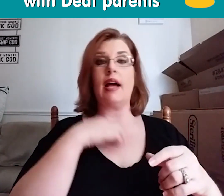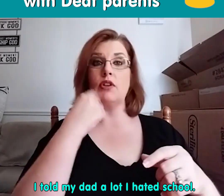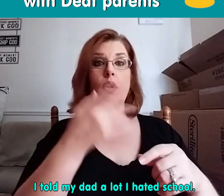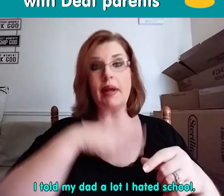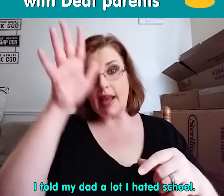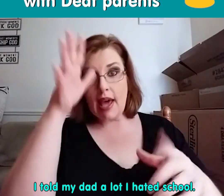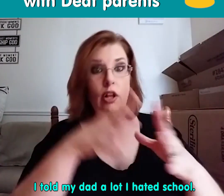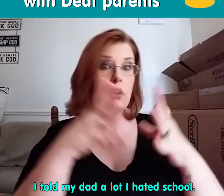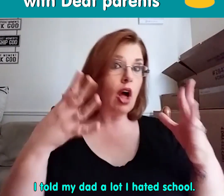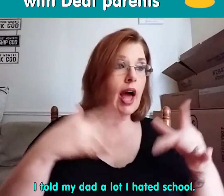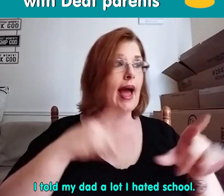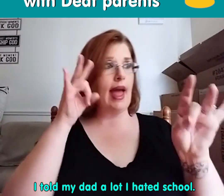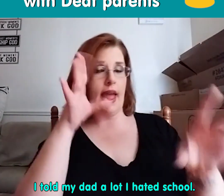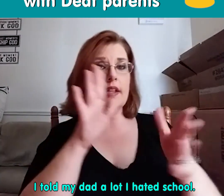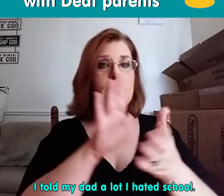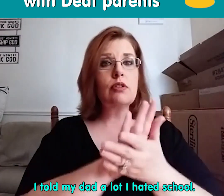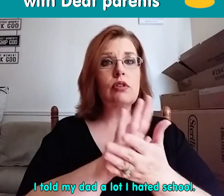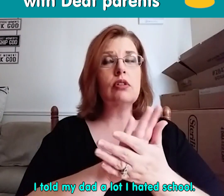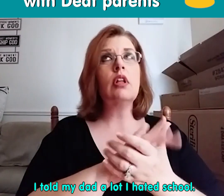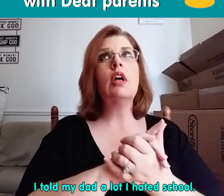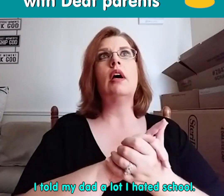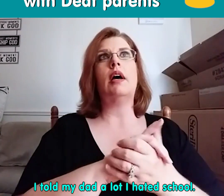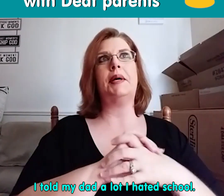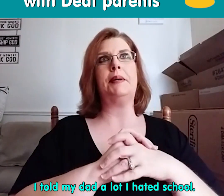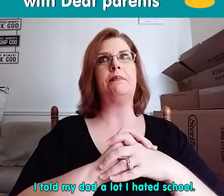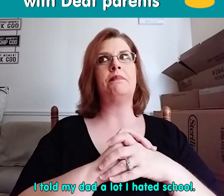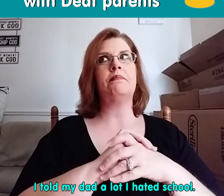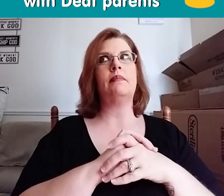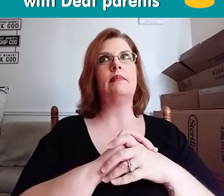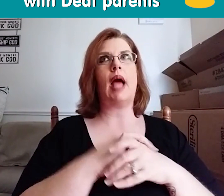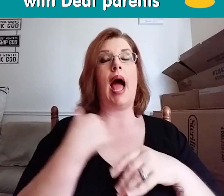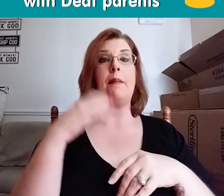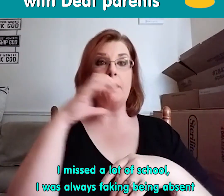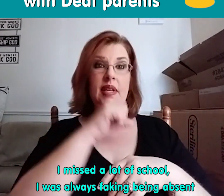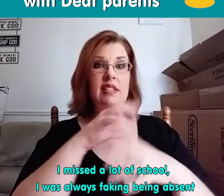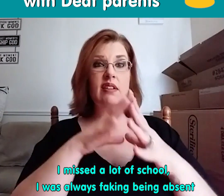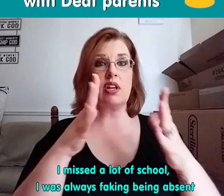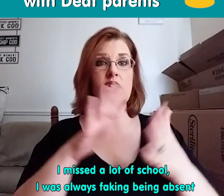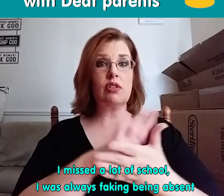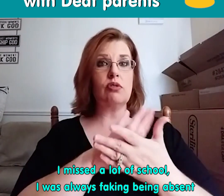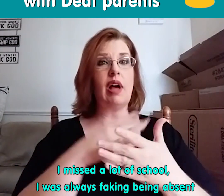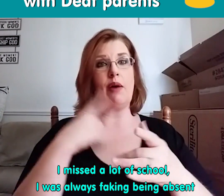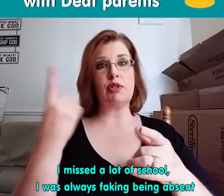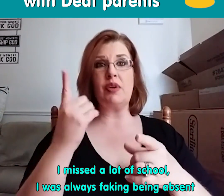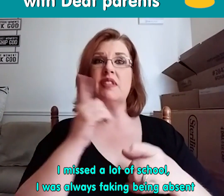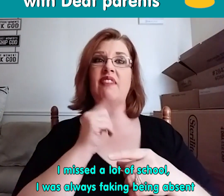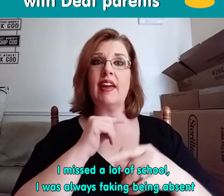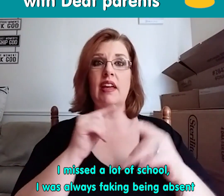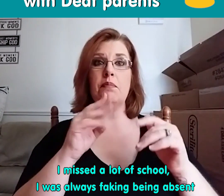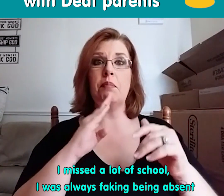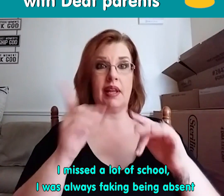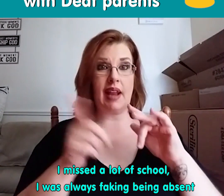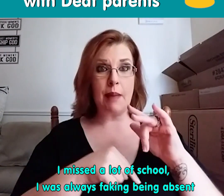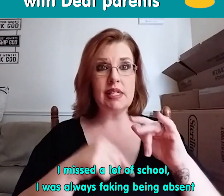I told my dad a lot I hated school. I missed a lot of school. I was always faking being